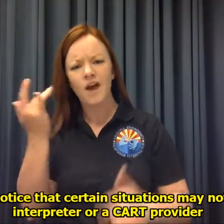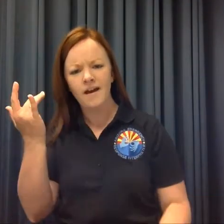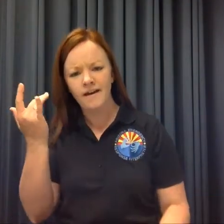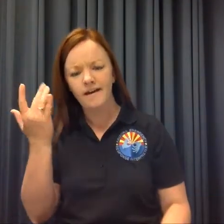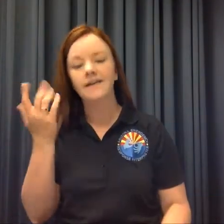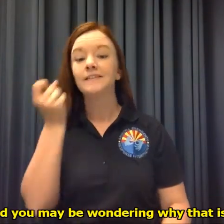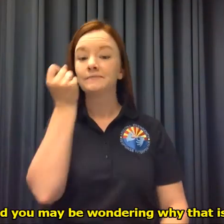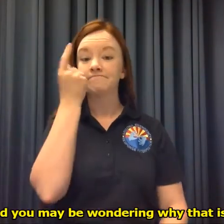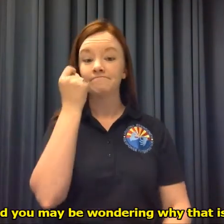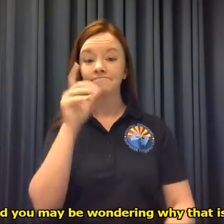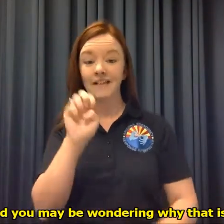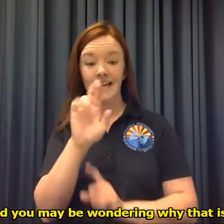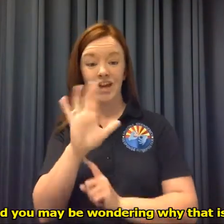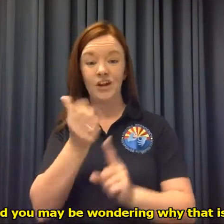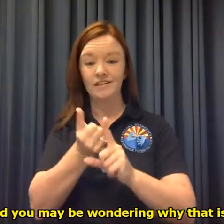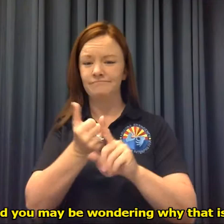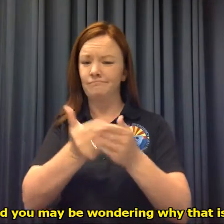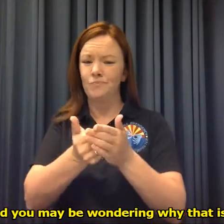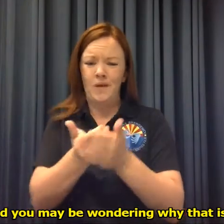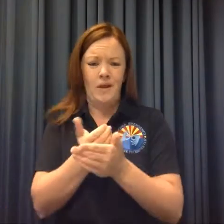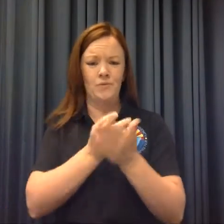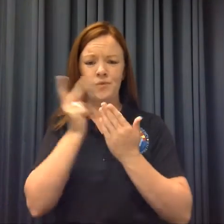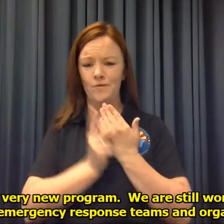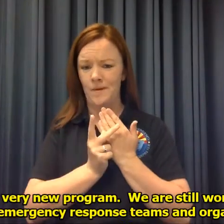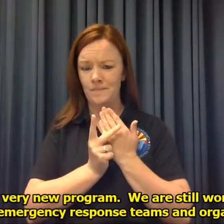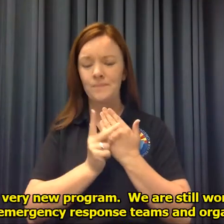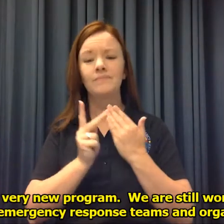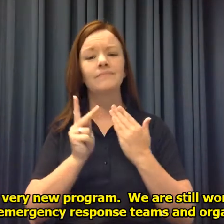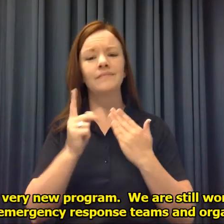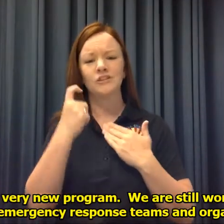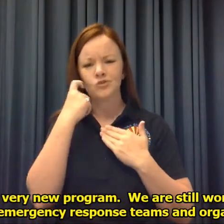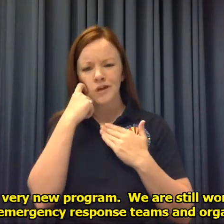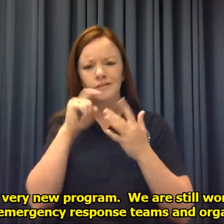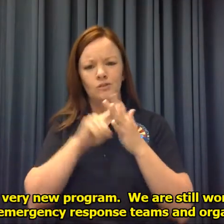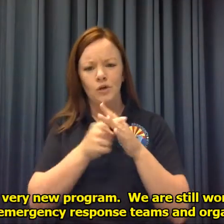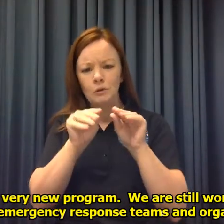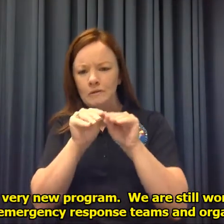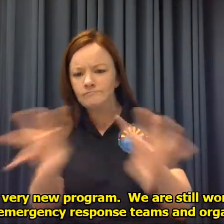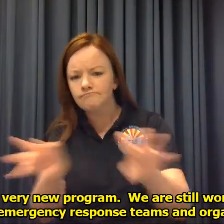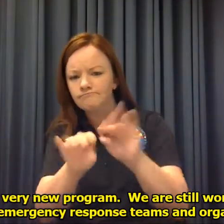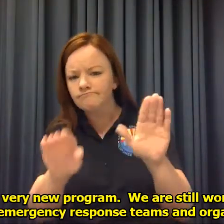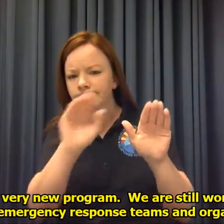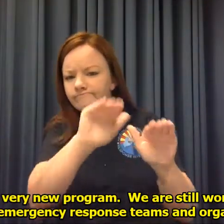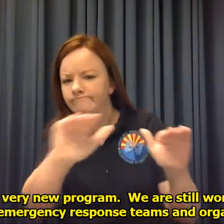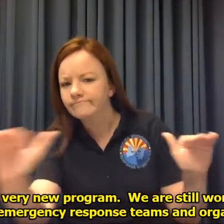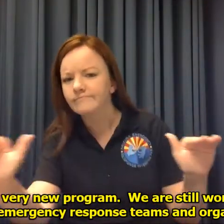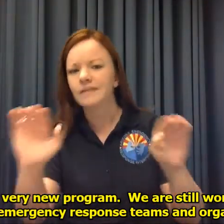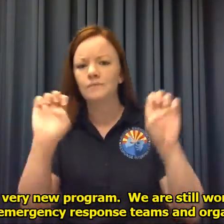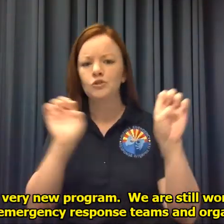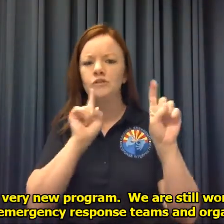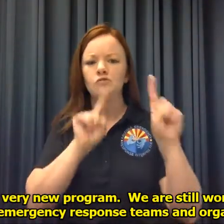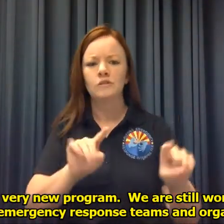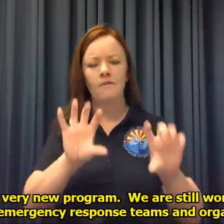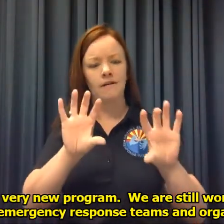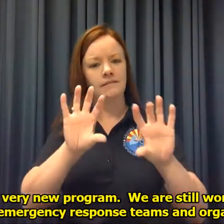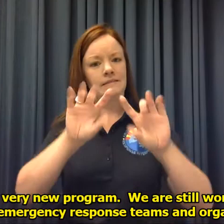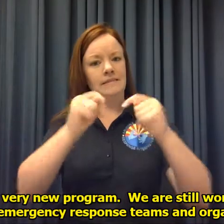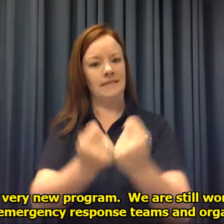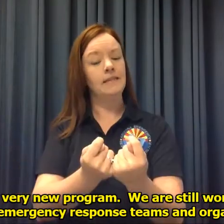and you may be wondering why that is. ERIC is a very new program. We're still working on educating emergency